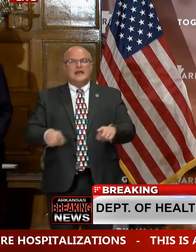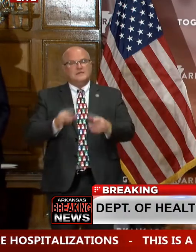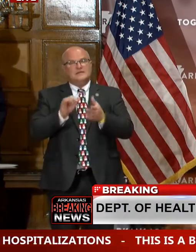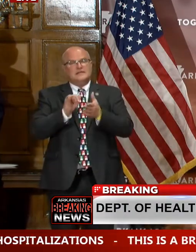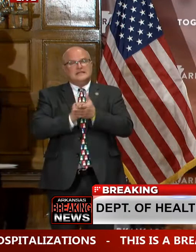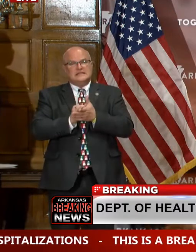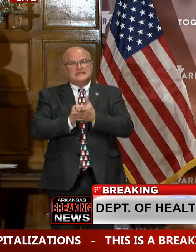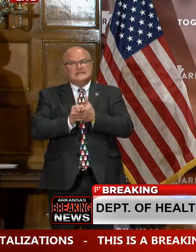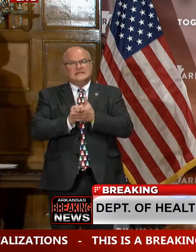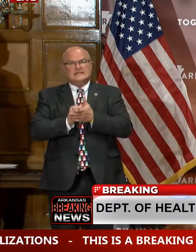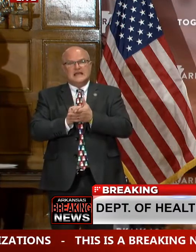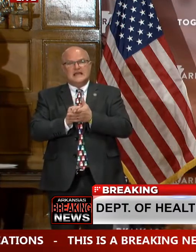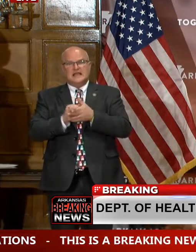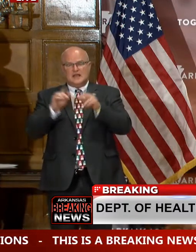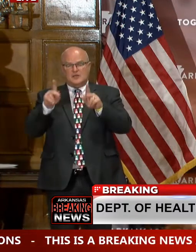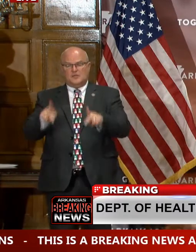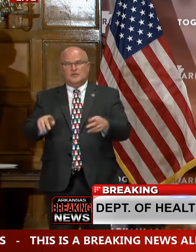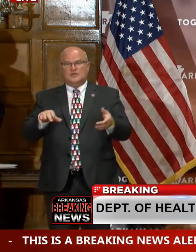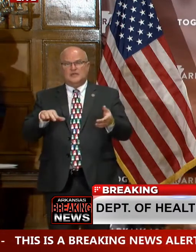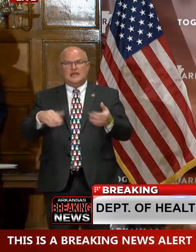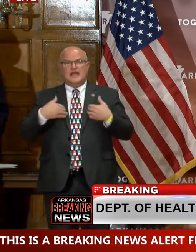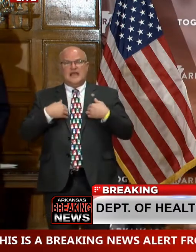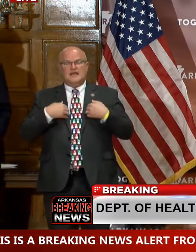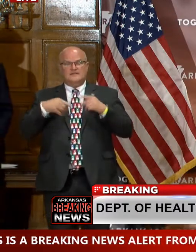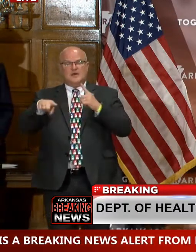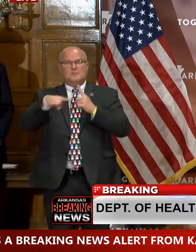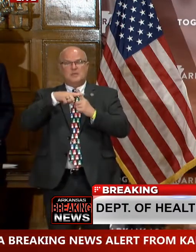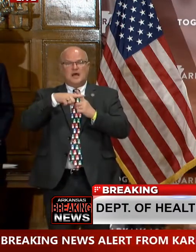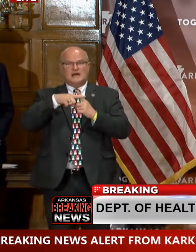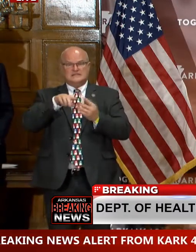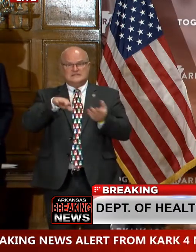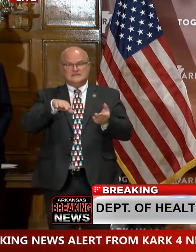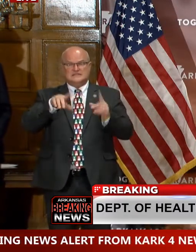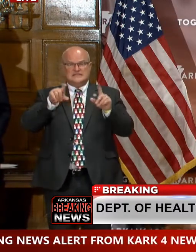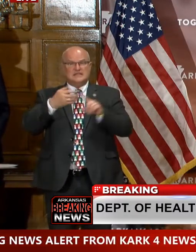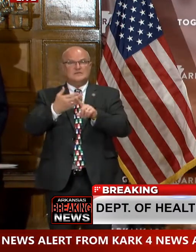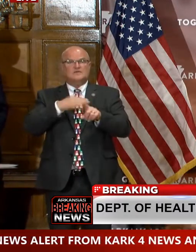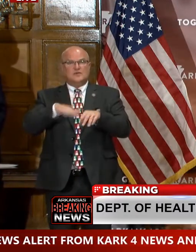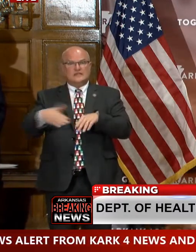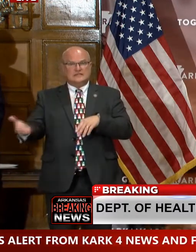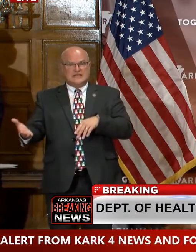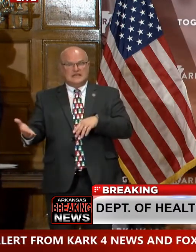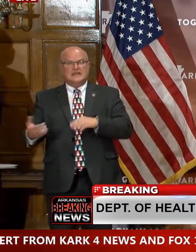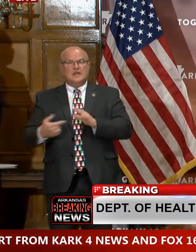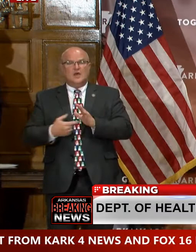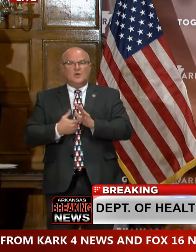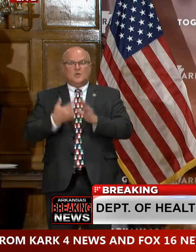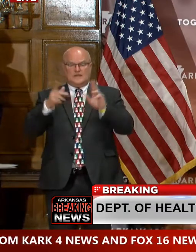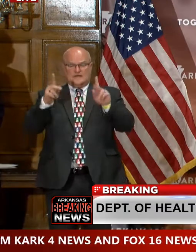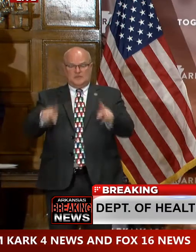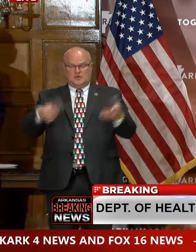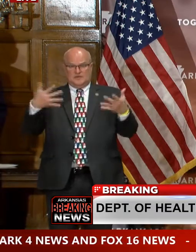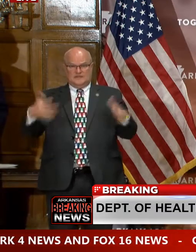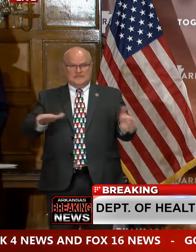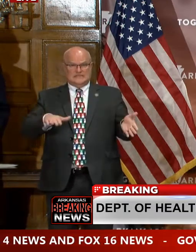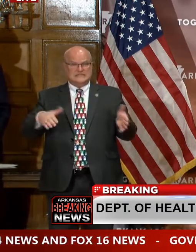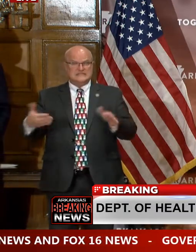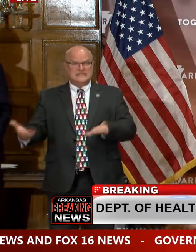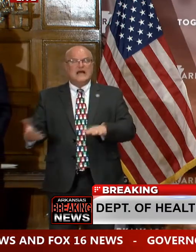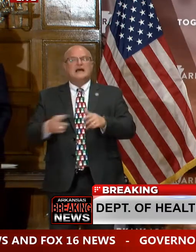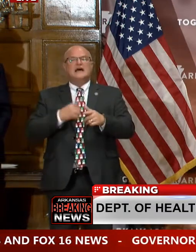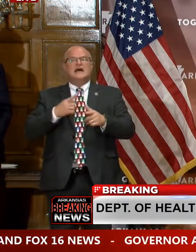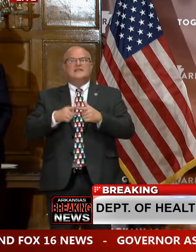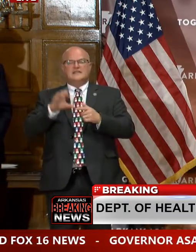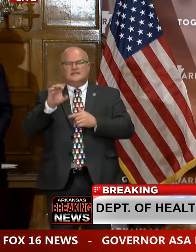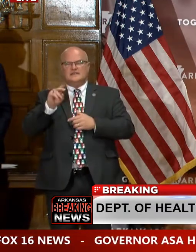that a decedent will have a positive test prior to their death. And then once that person has died, then